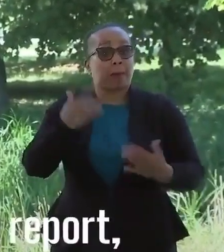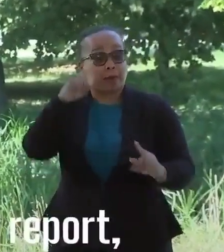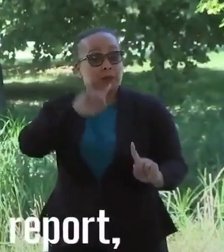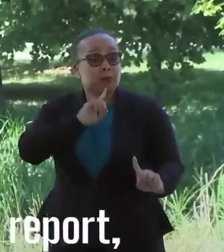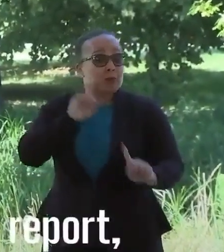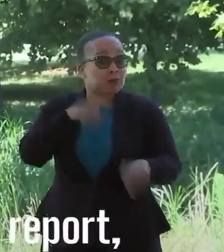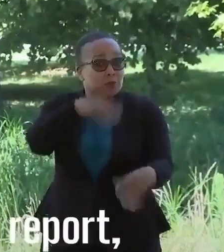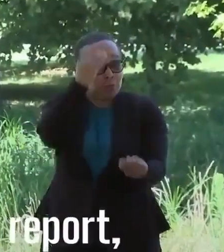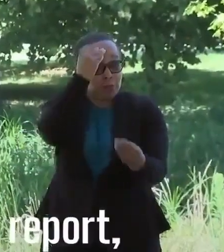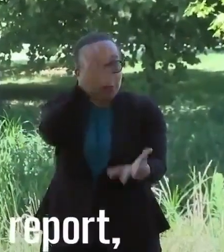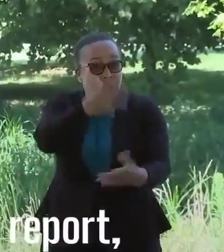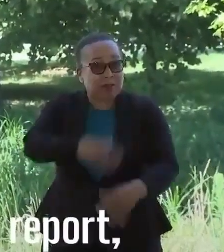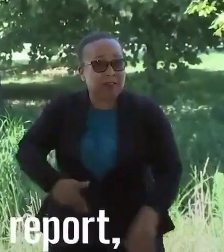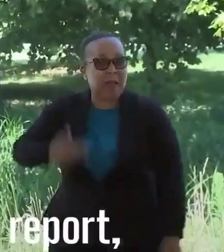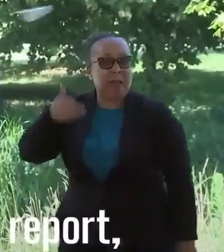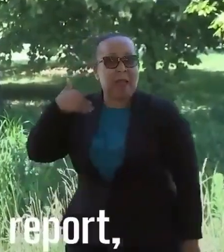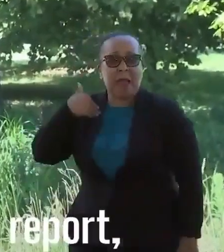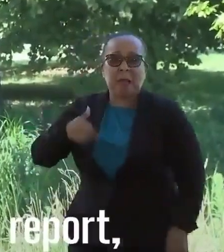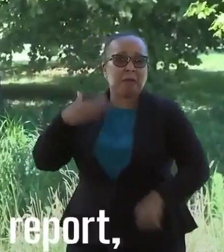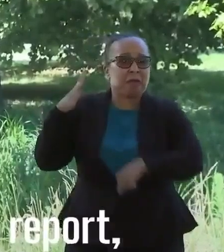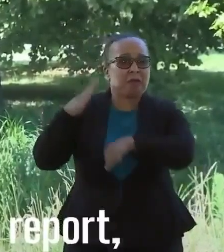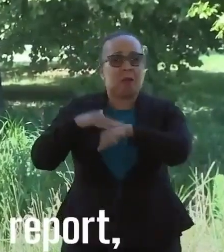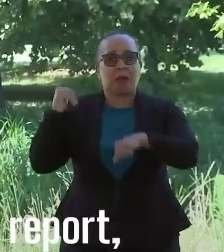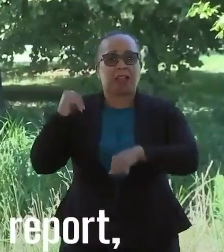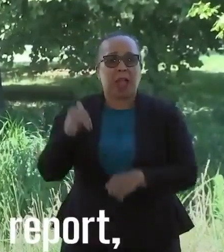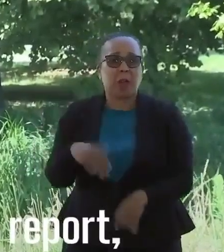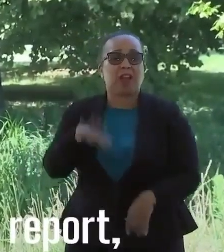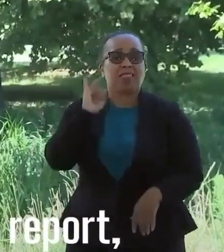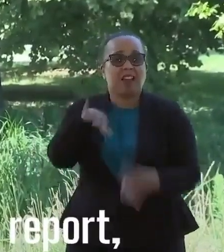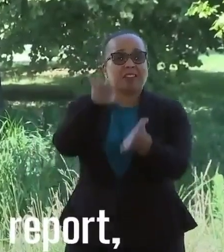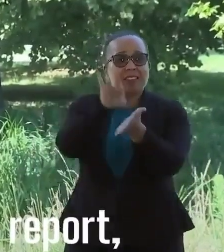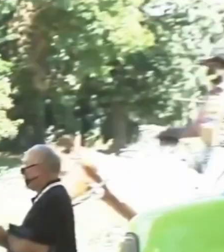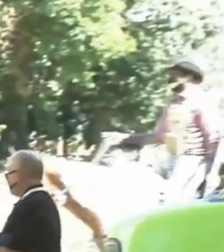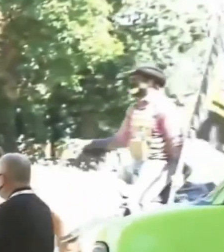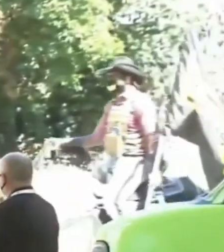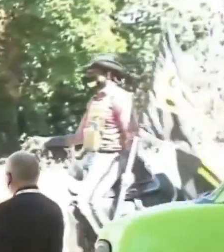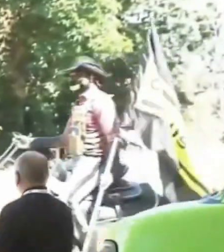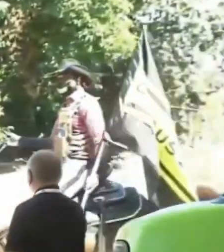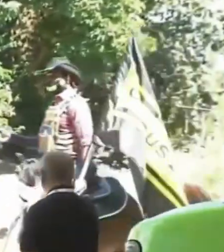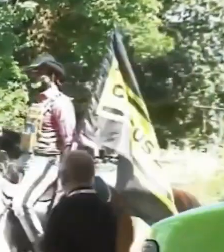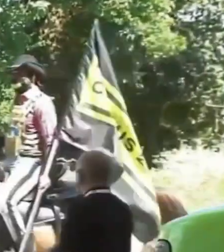report, I'm calling out the Census Cowboy.